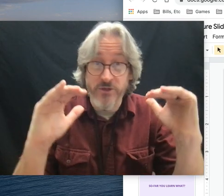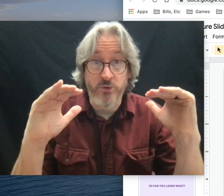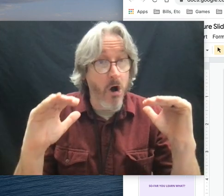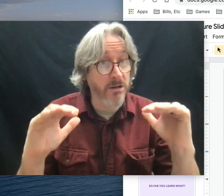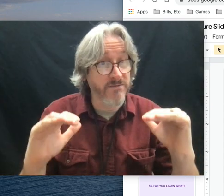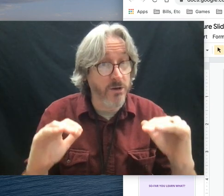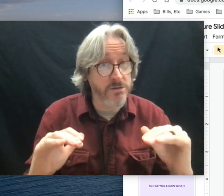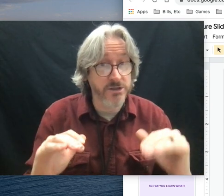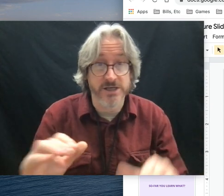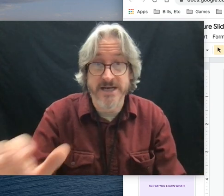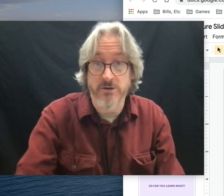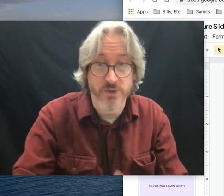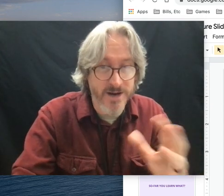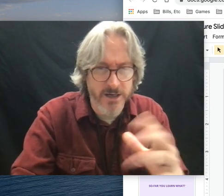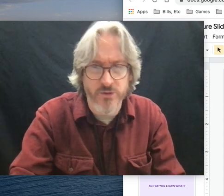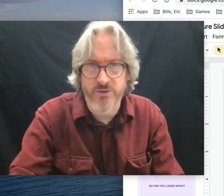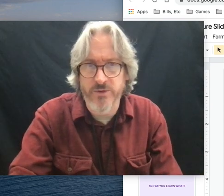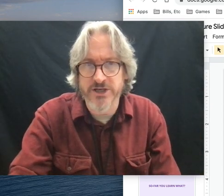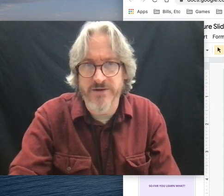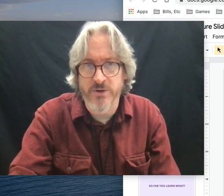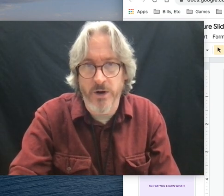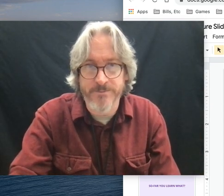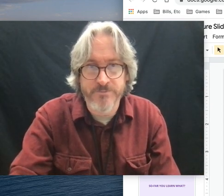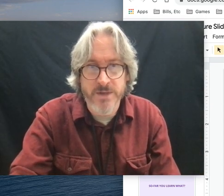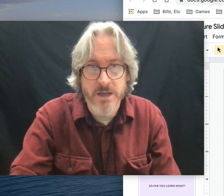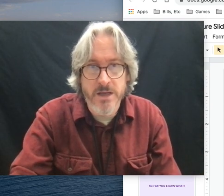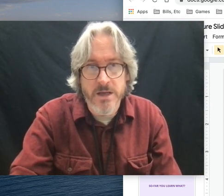We went through all of those just now, so I'm not going to go through each